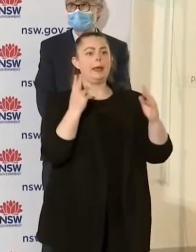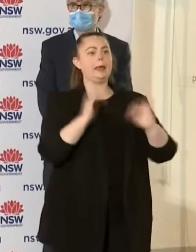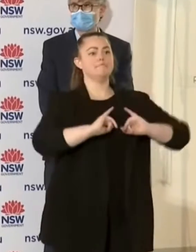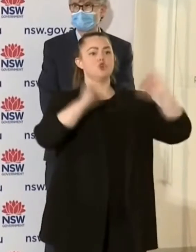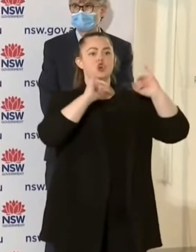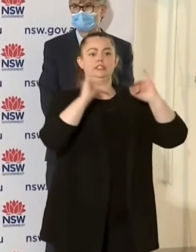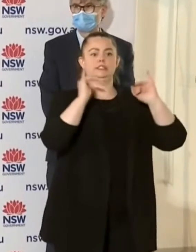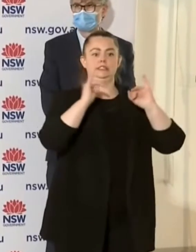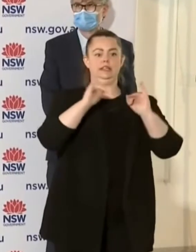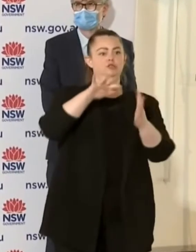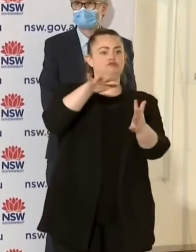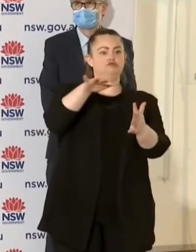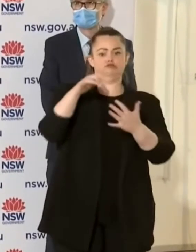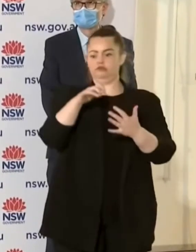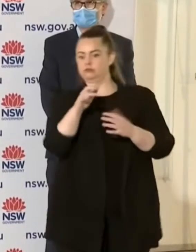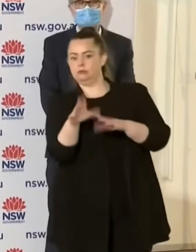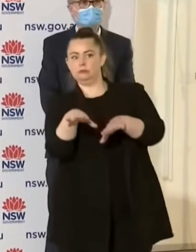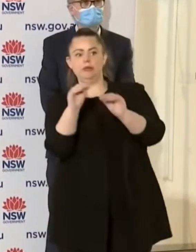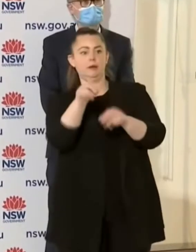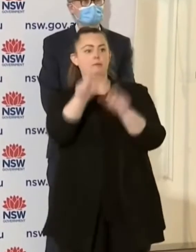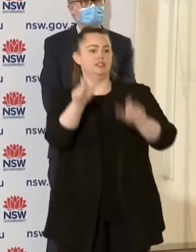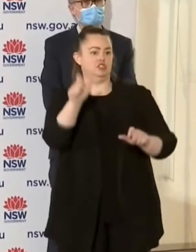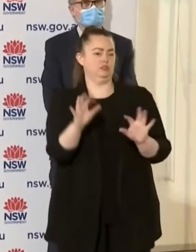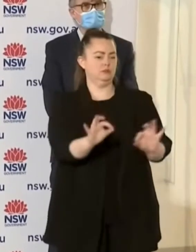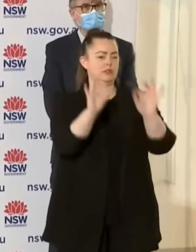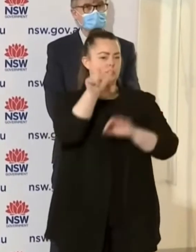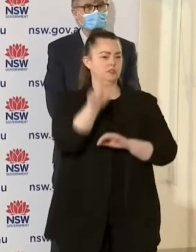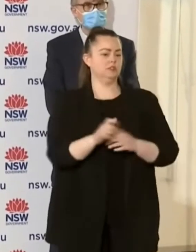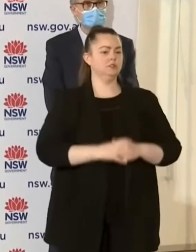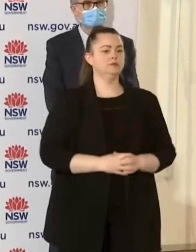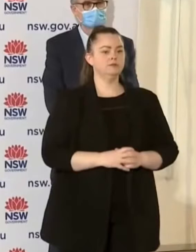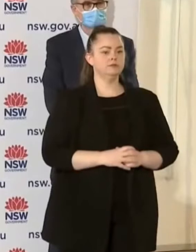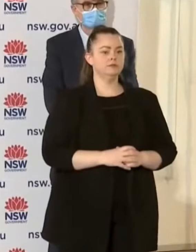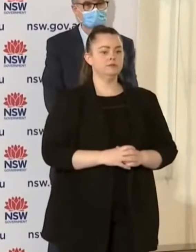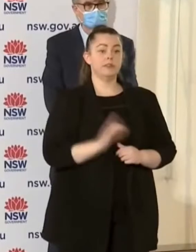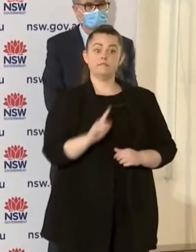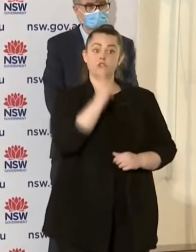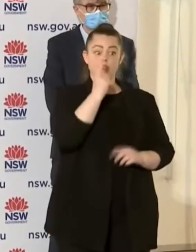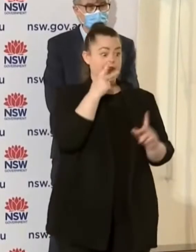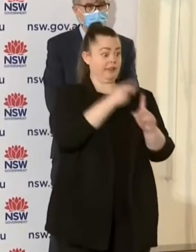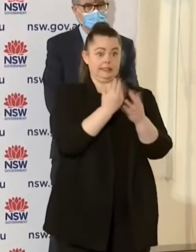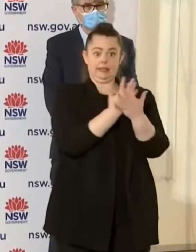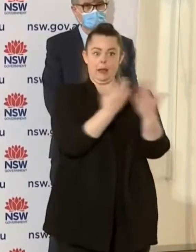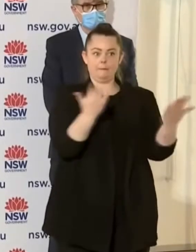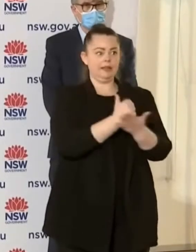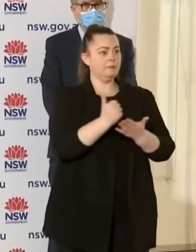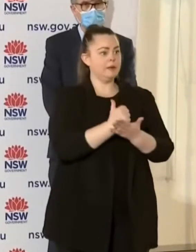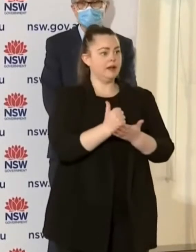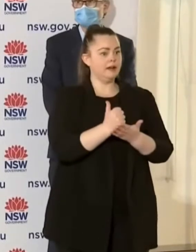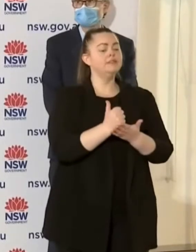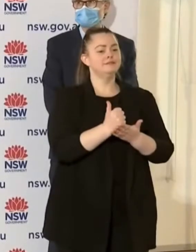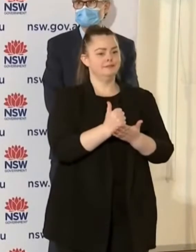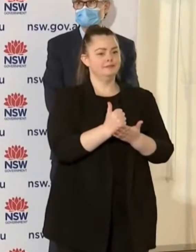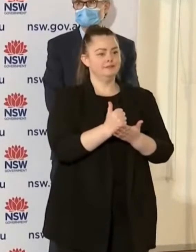specialist. First of all, let's start with the vaccination numbers. I'd just like to